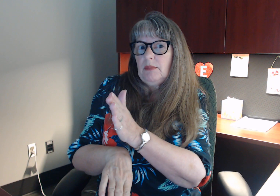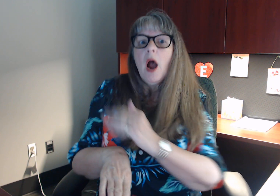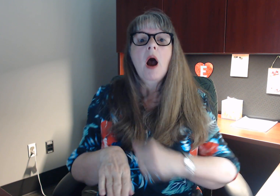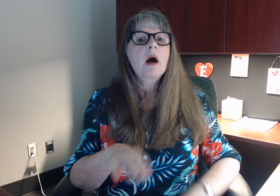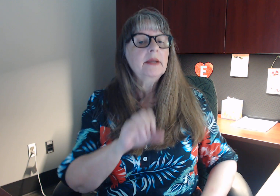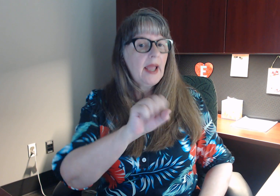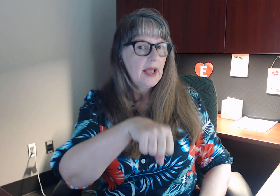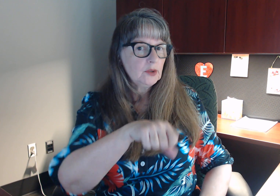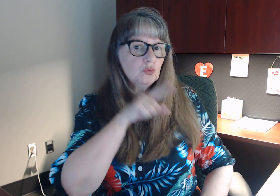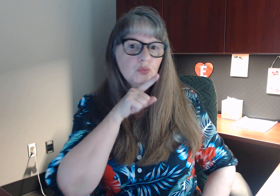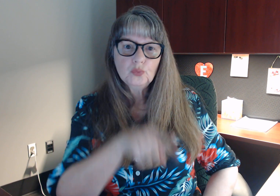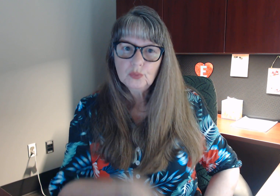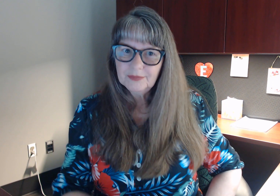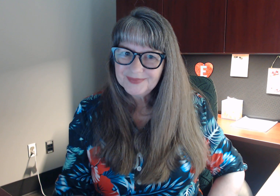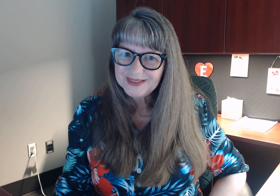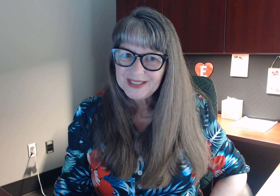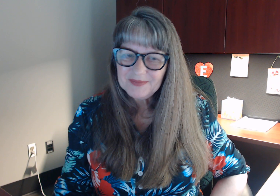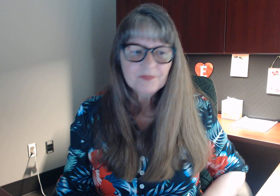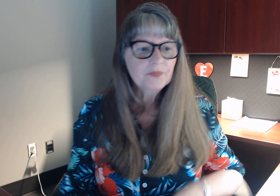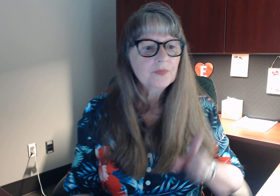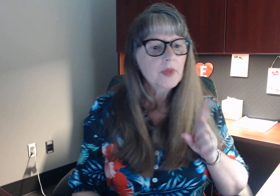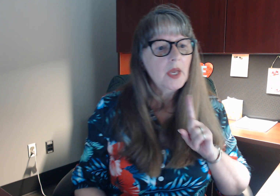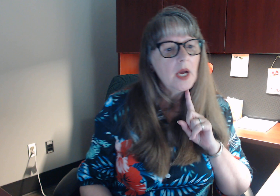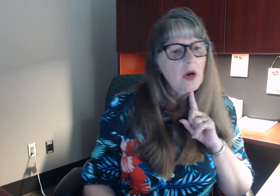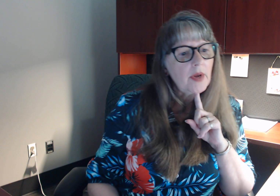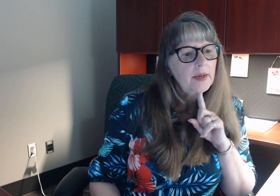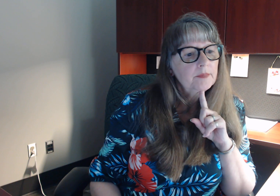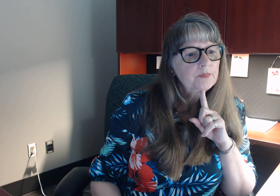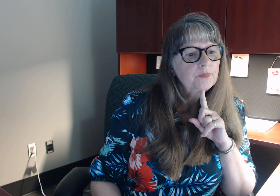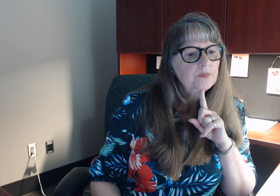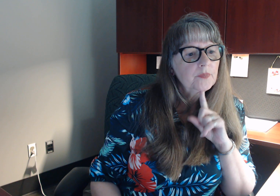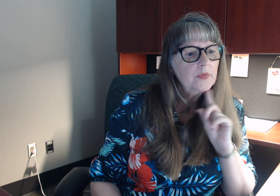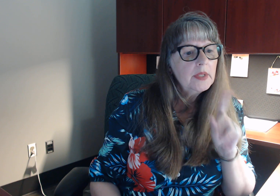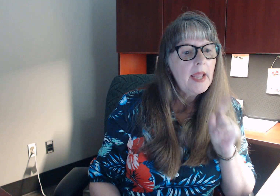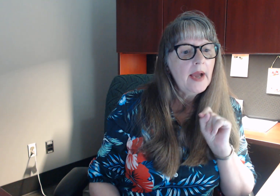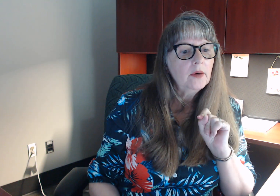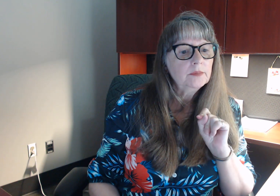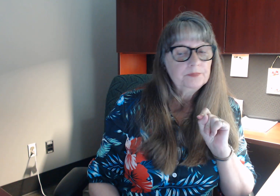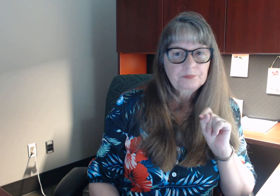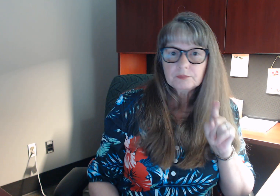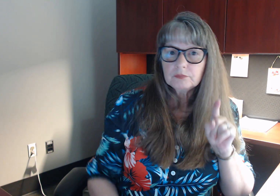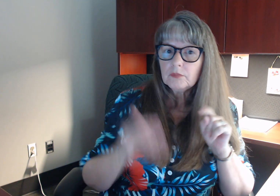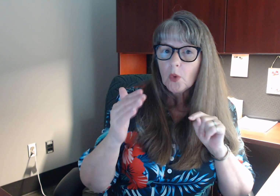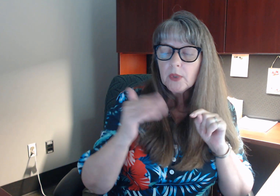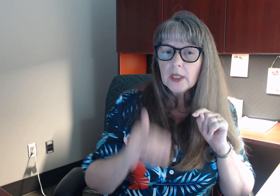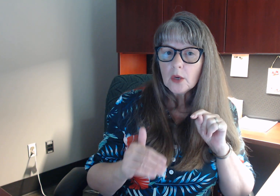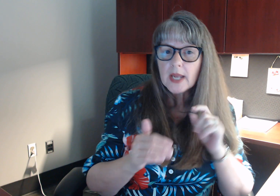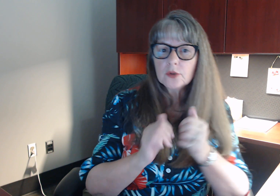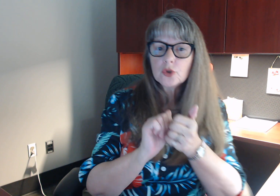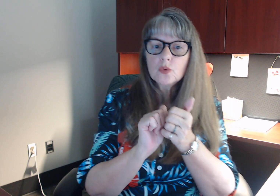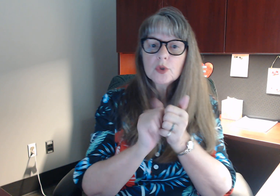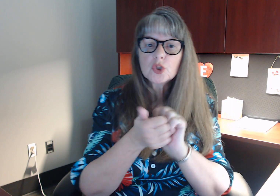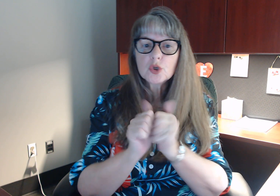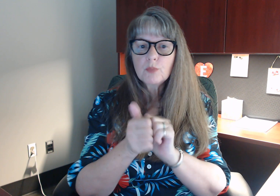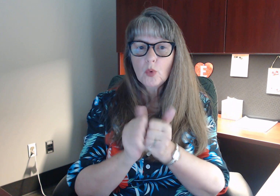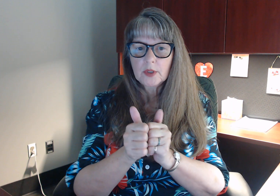Oh, yeah. See? Okay. Now we can go down to sports.